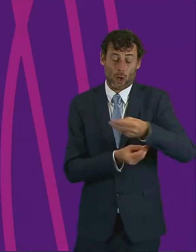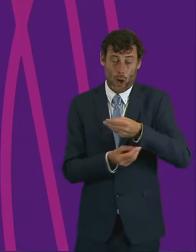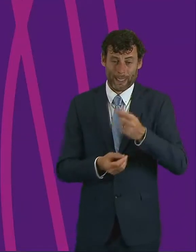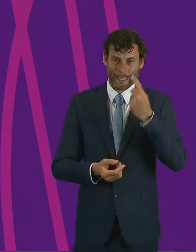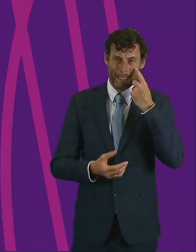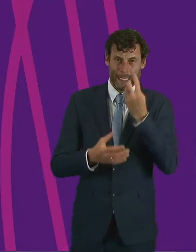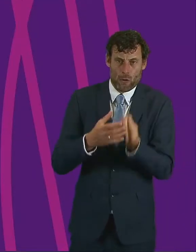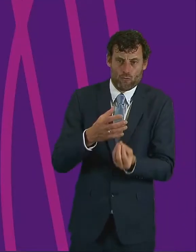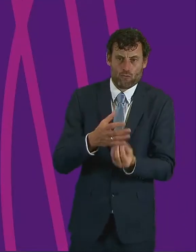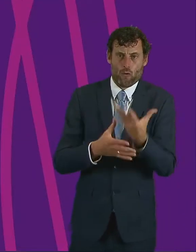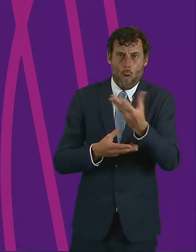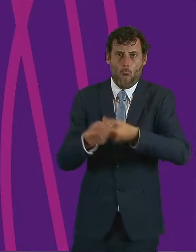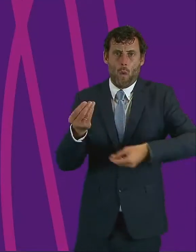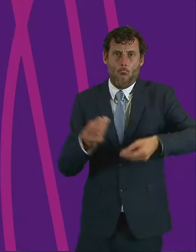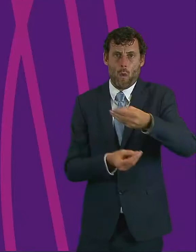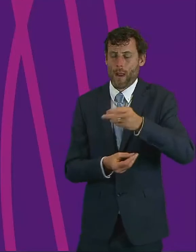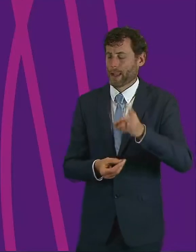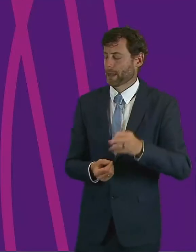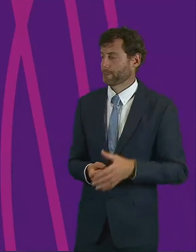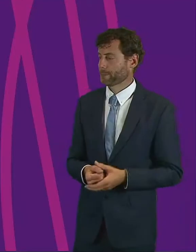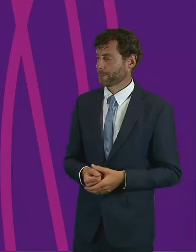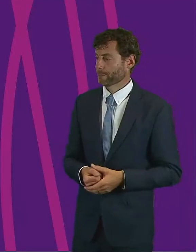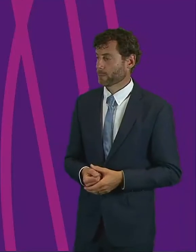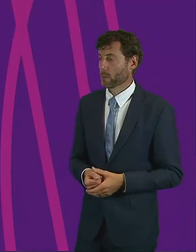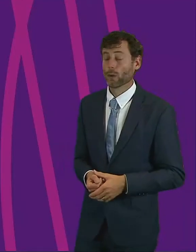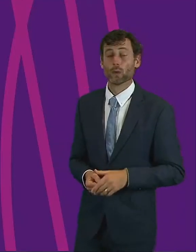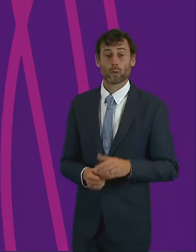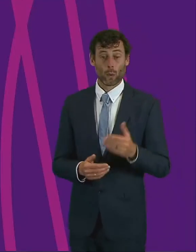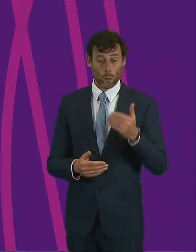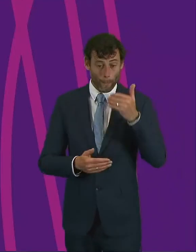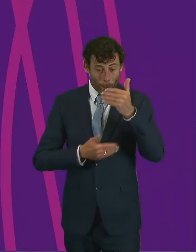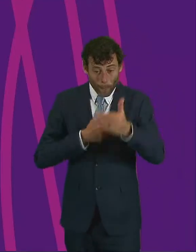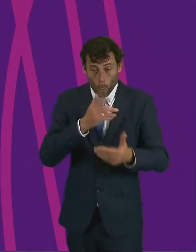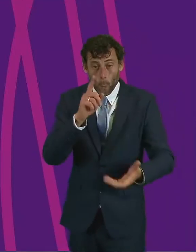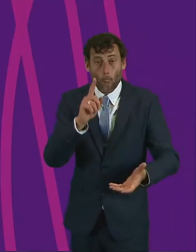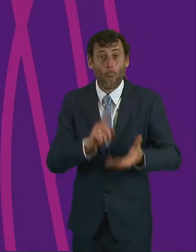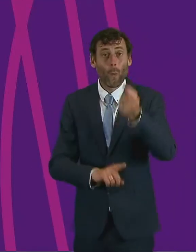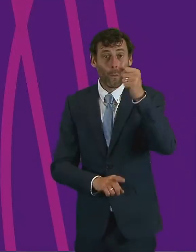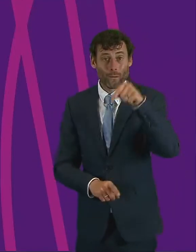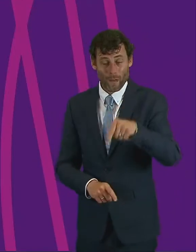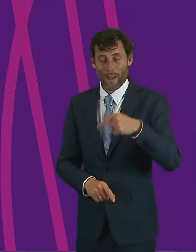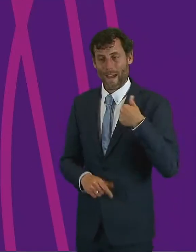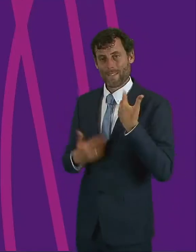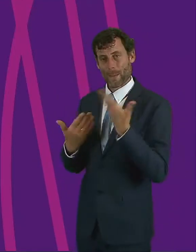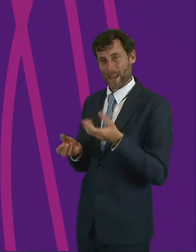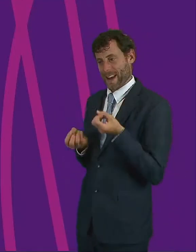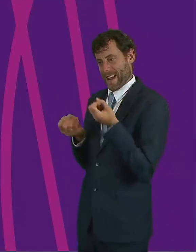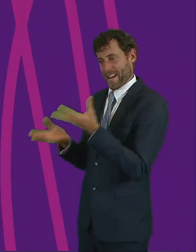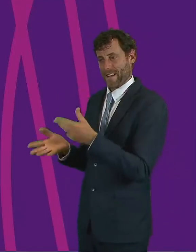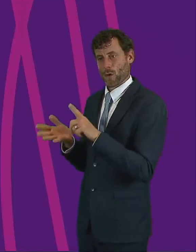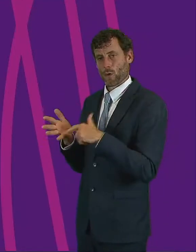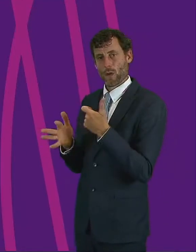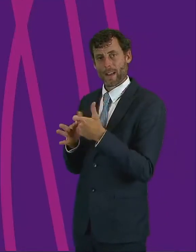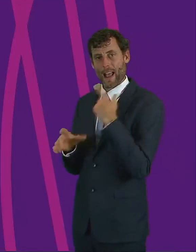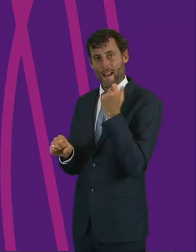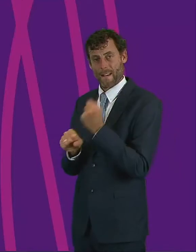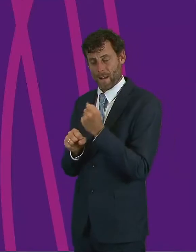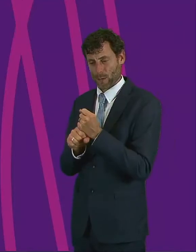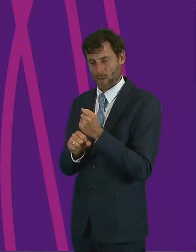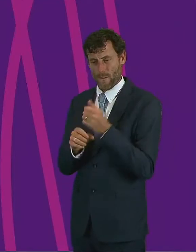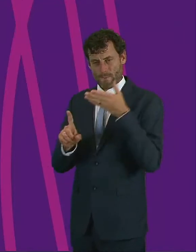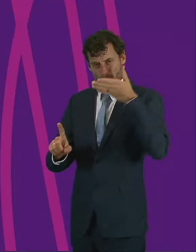and growth. In order to achieve that, I have set out to the UK Government the additional, focused, limited